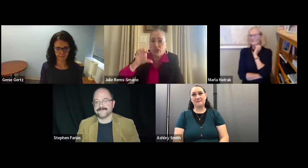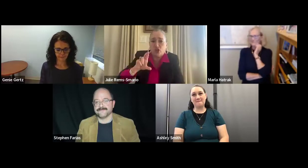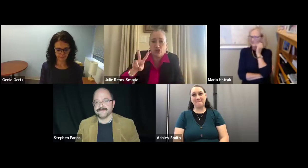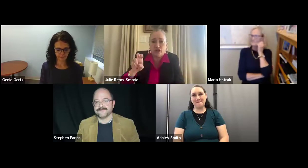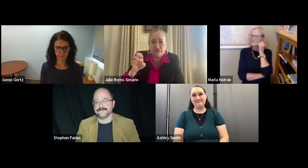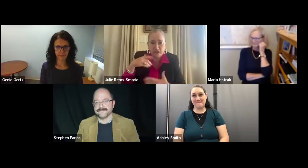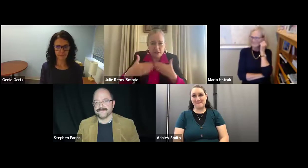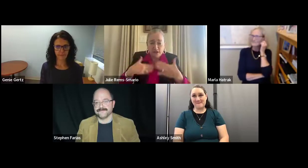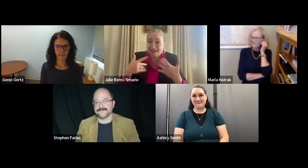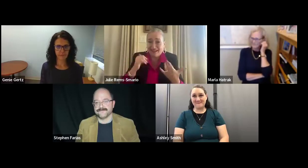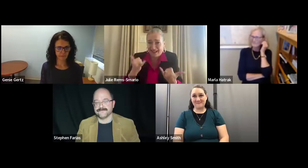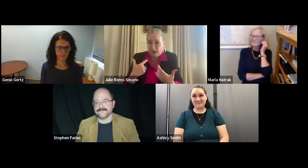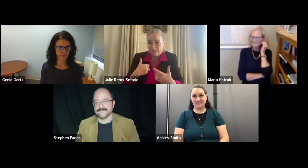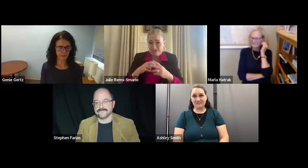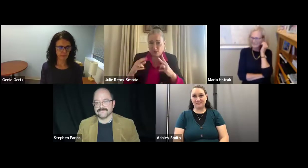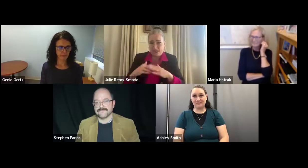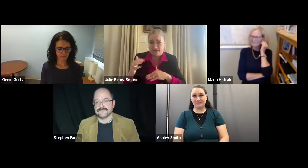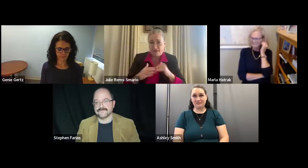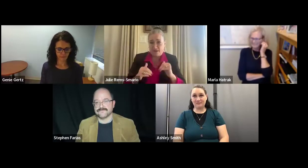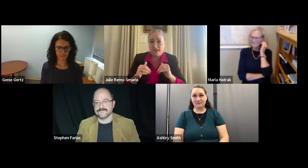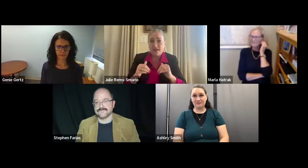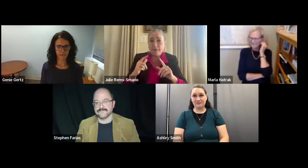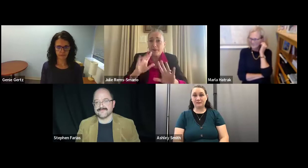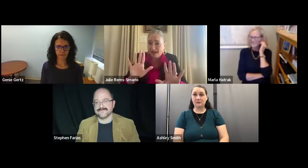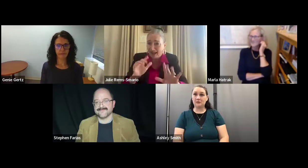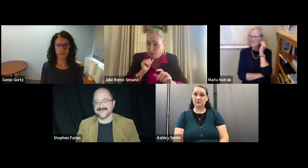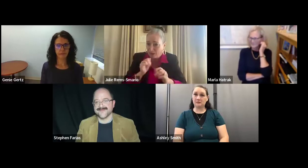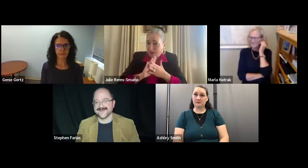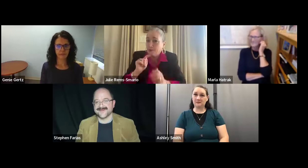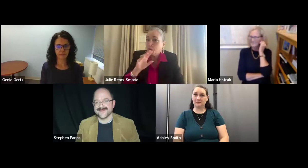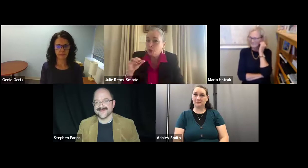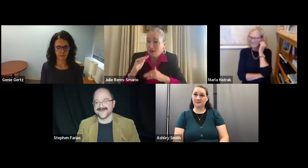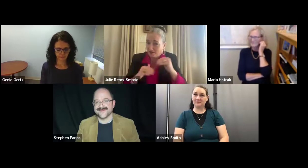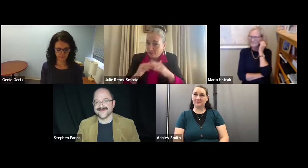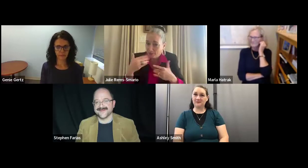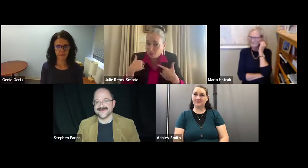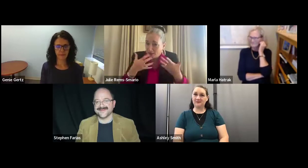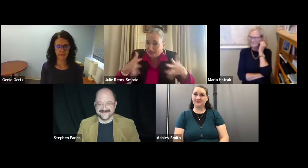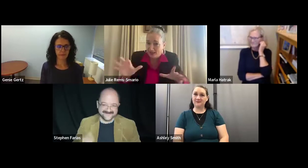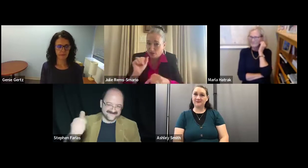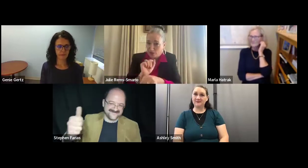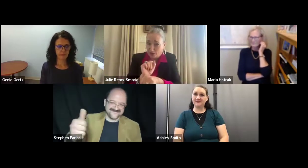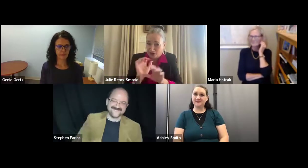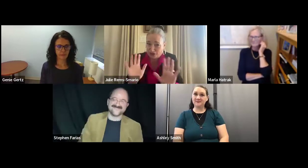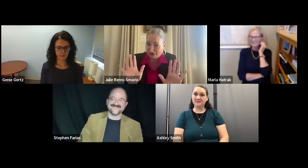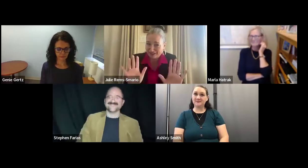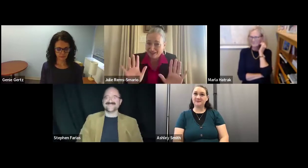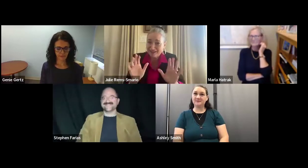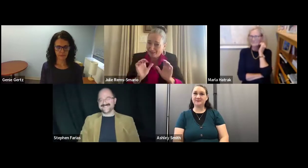uncomfortable and learn. You do have to learn with the curve. And while I was in there, I learned not to become too